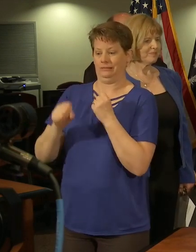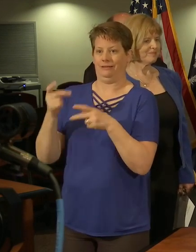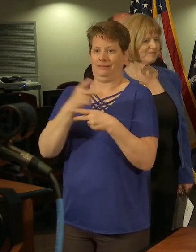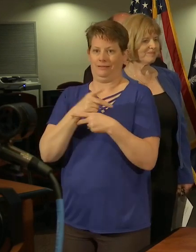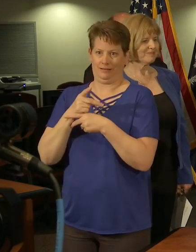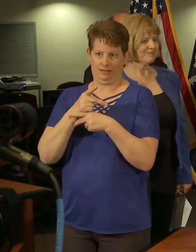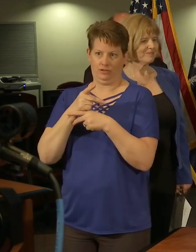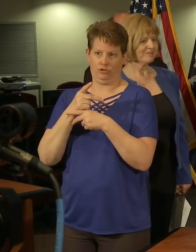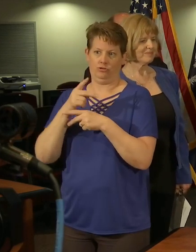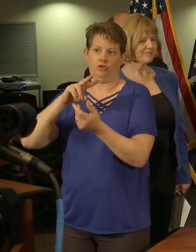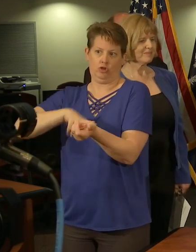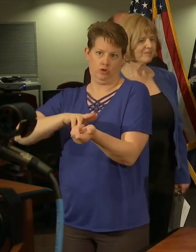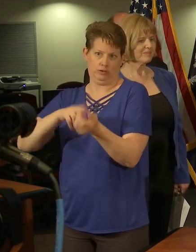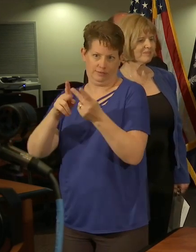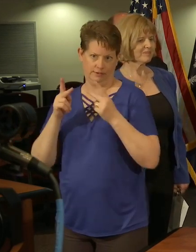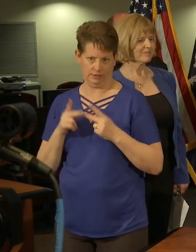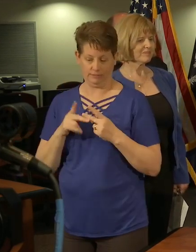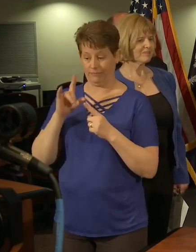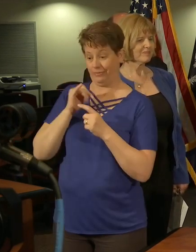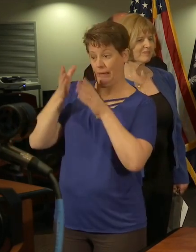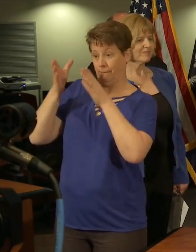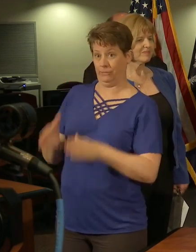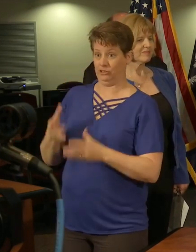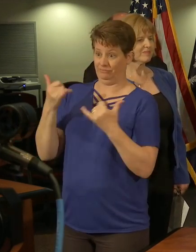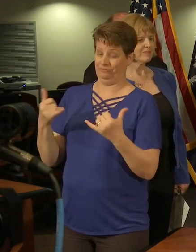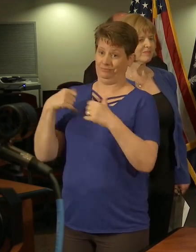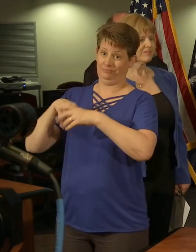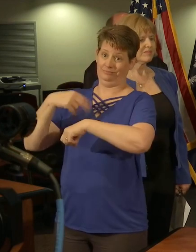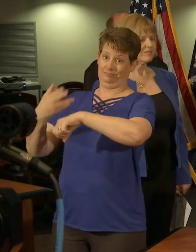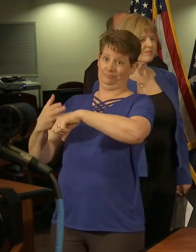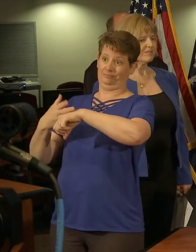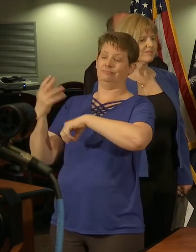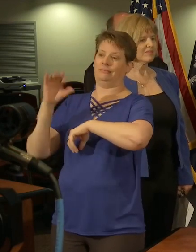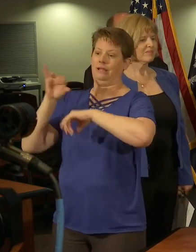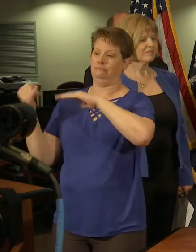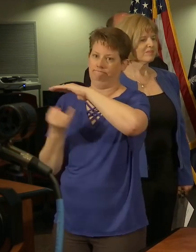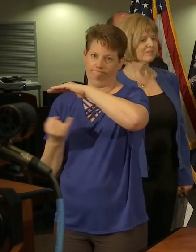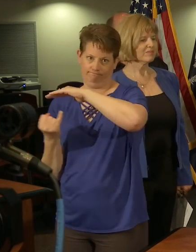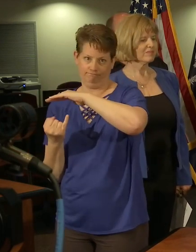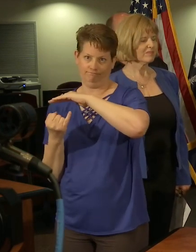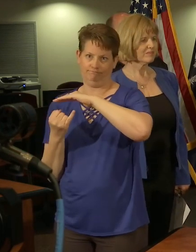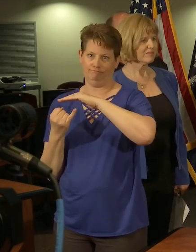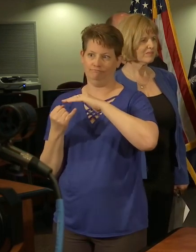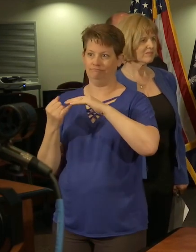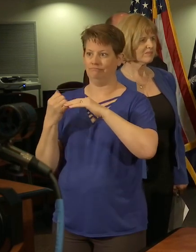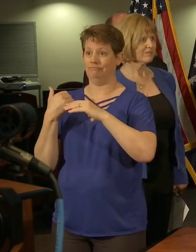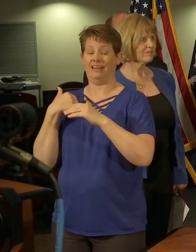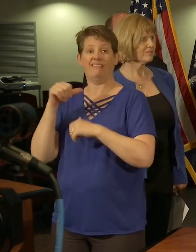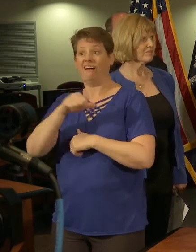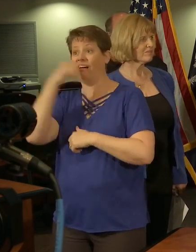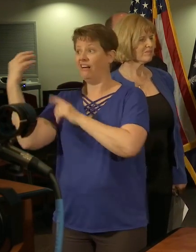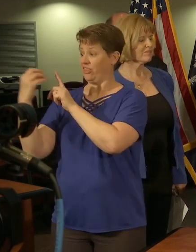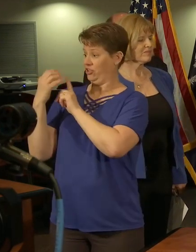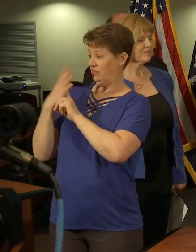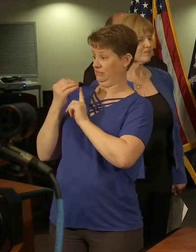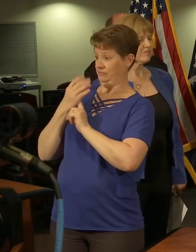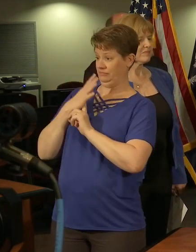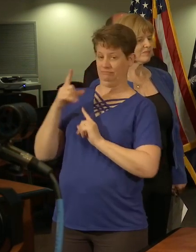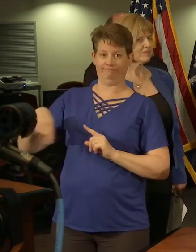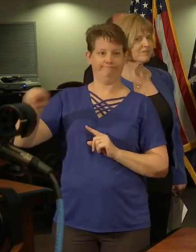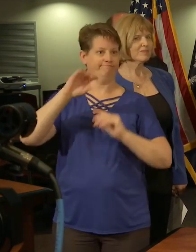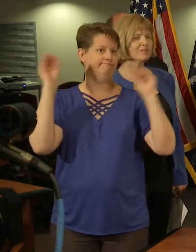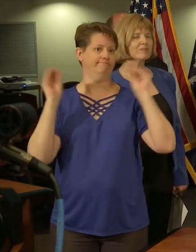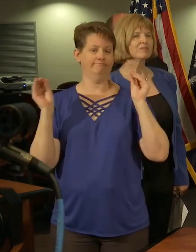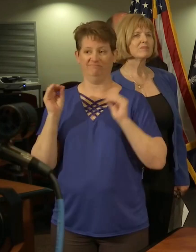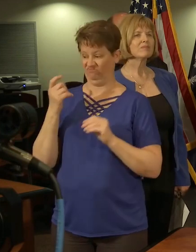Facility. The individual is currently hospitalized and is isolated and has no known exposures to another case and no